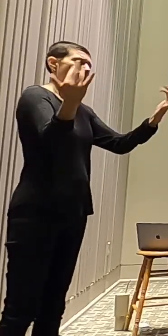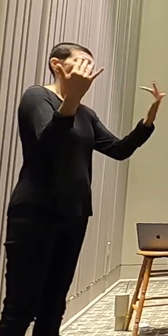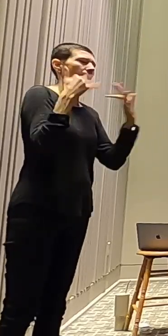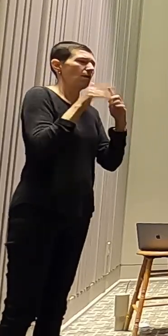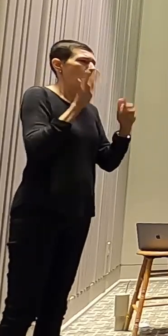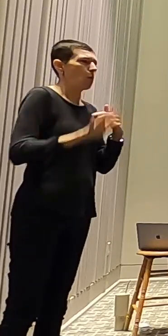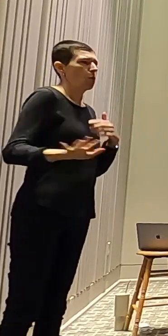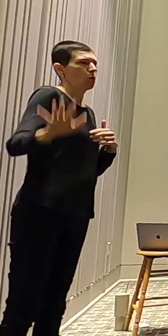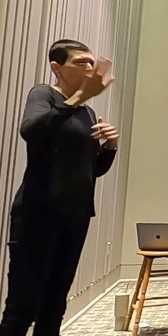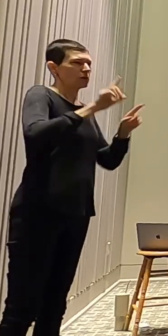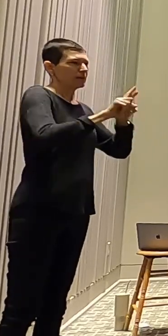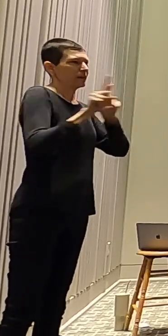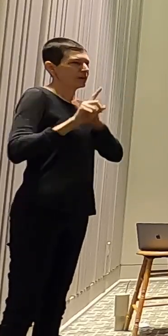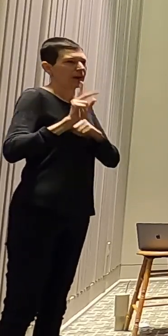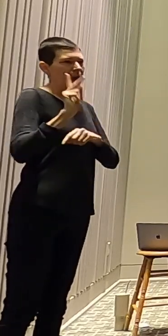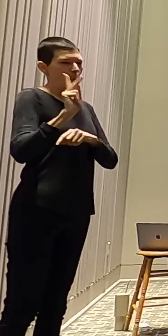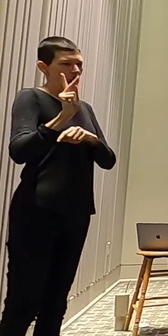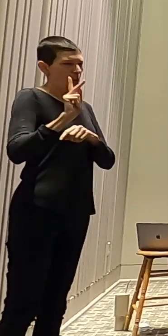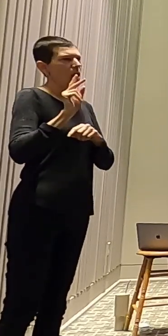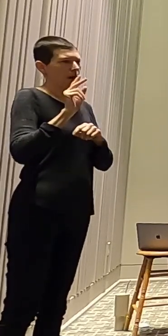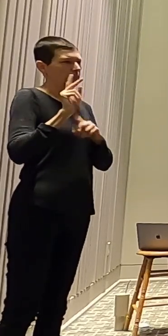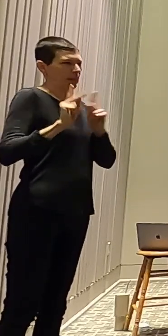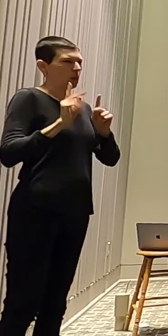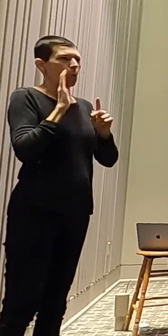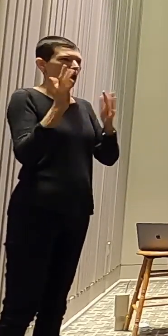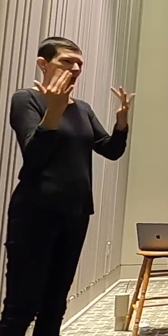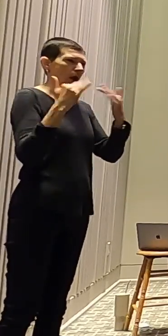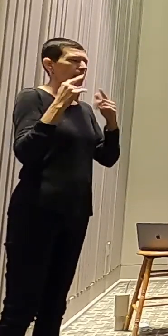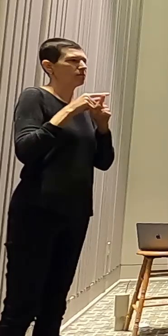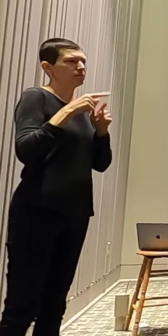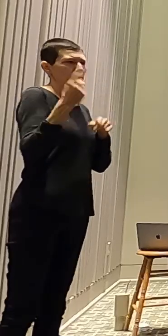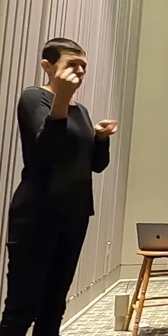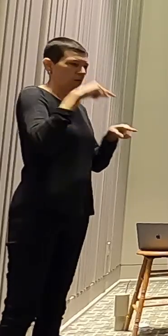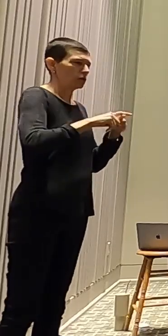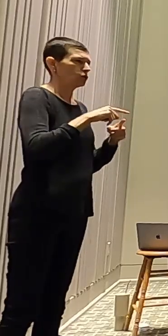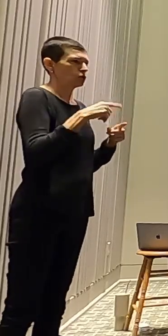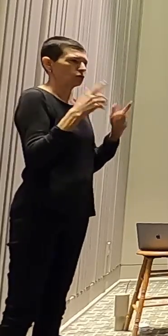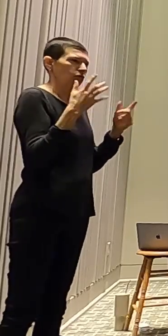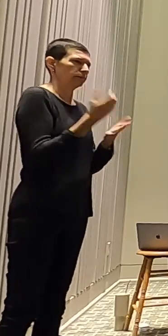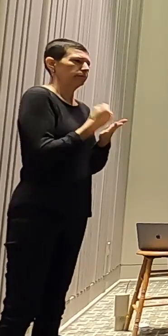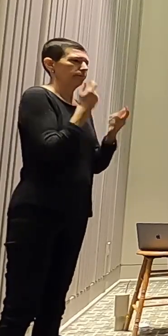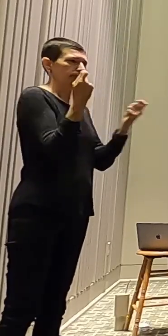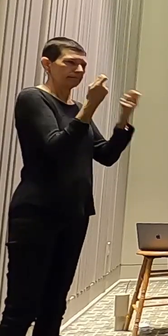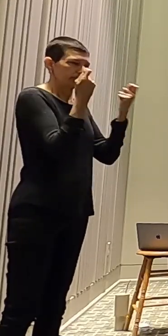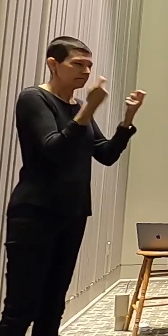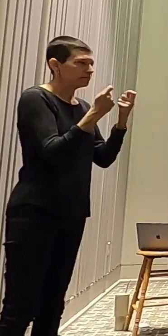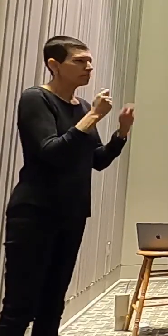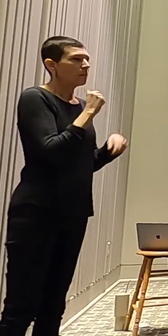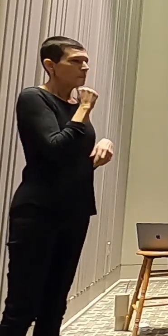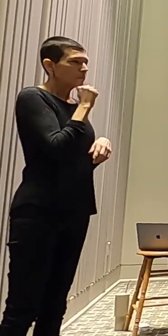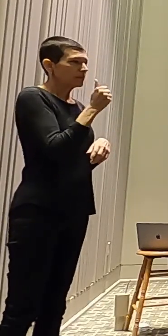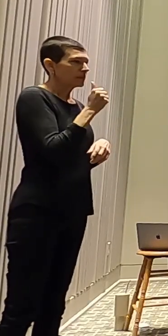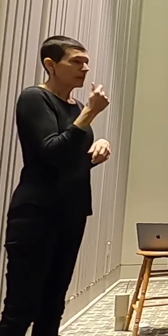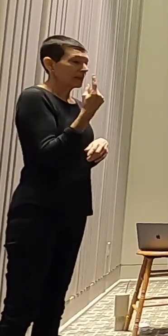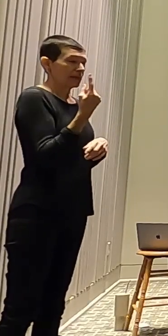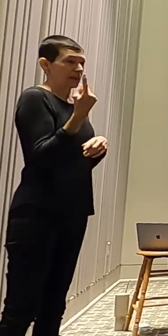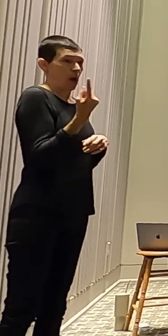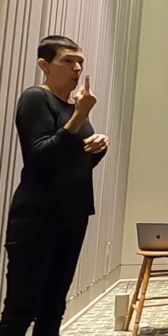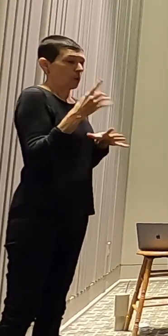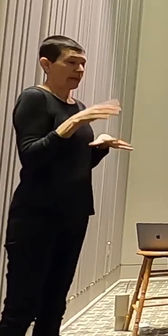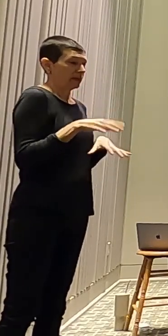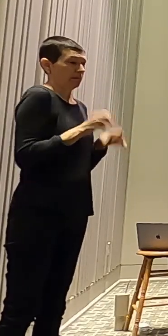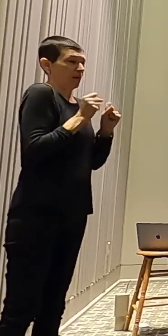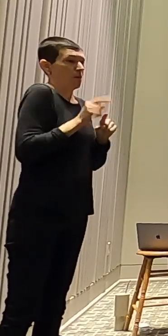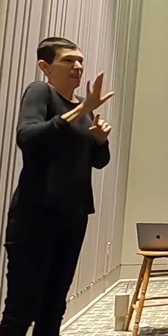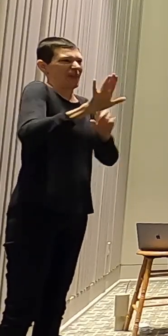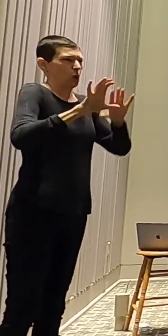all over, different Kwakwaka'wakw would come along the coast to come to a potlatch, not necessarily put on by their